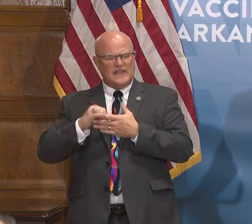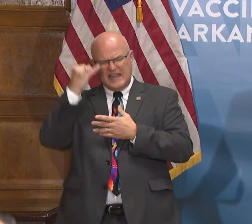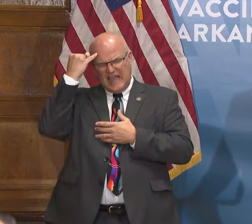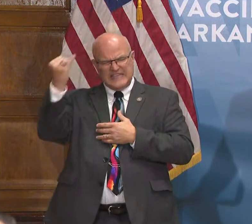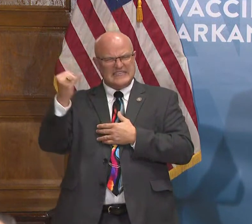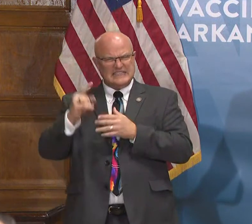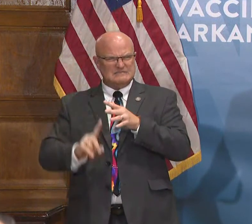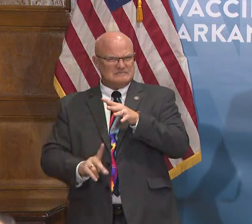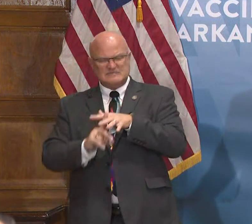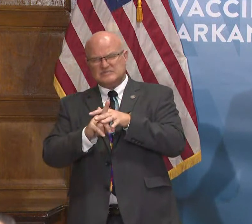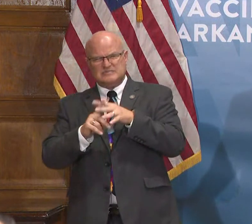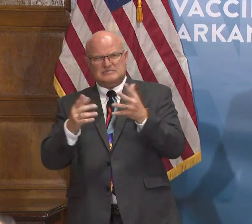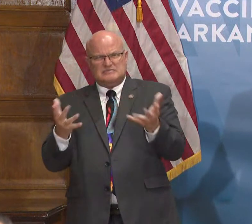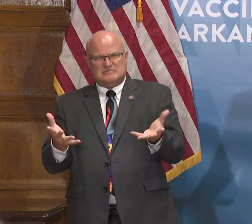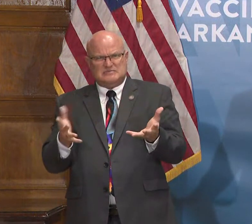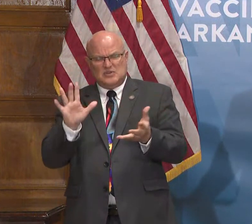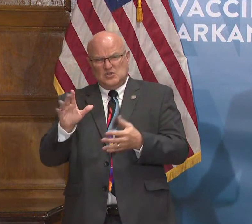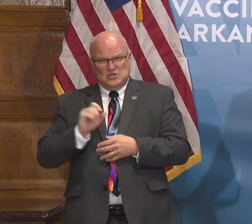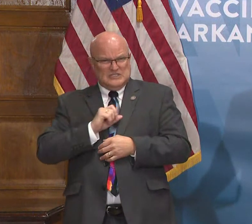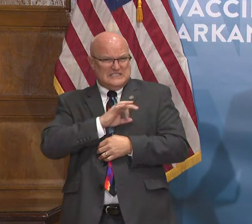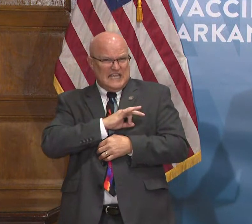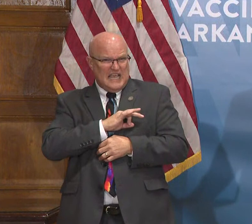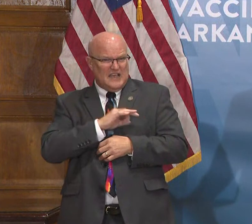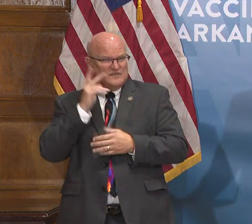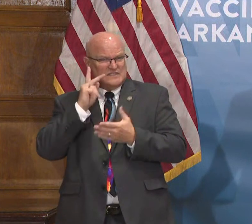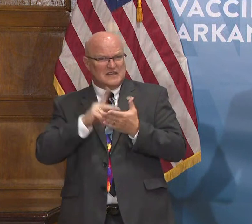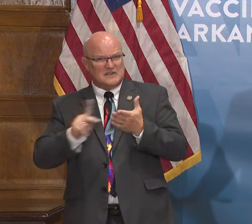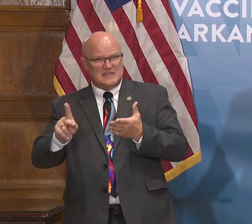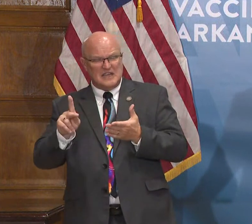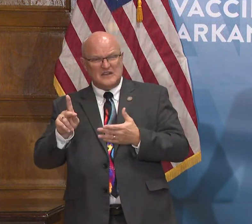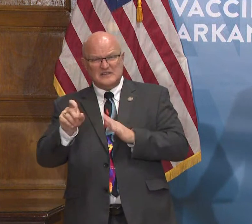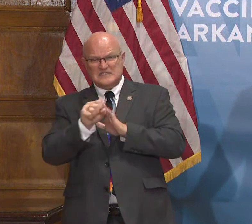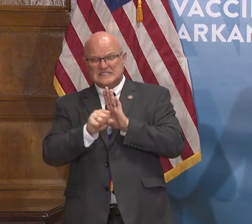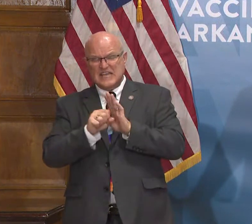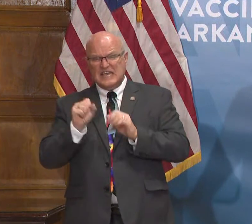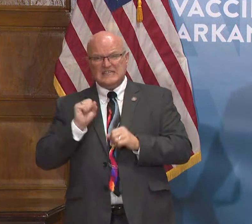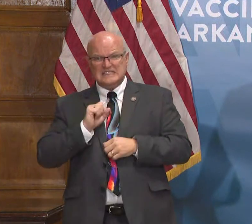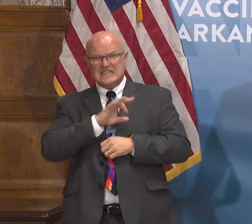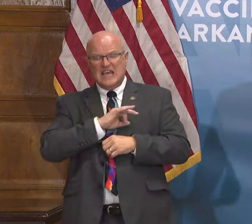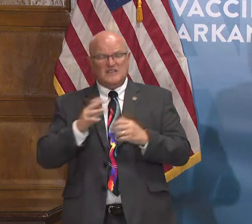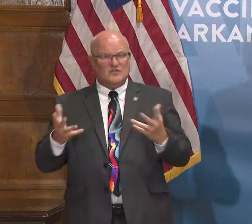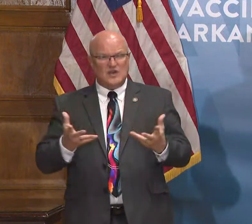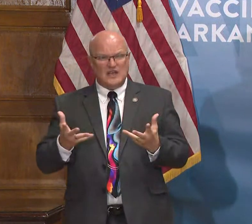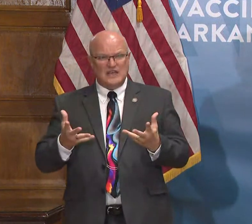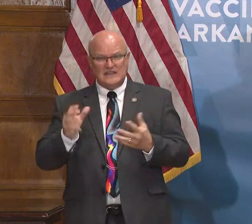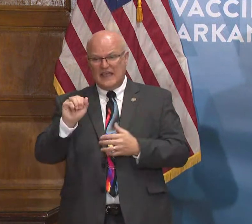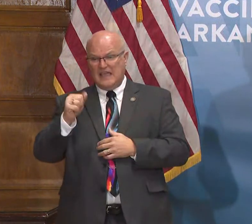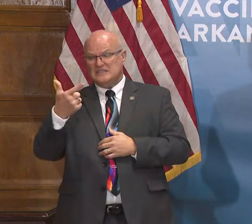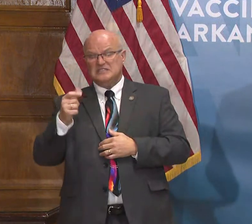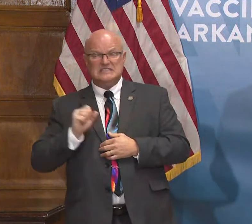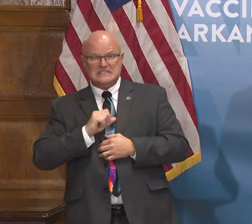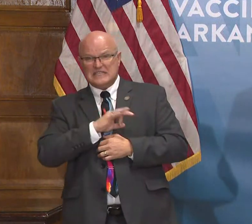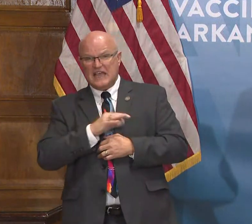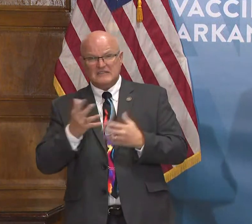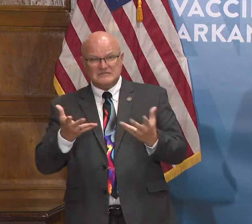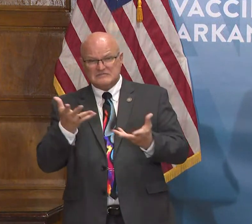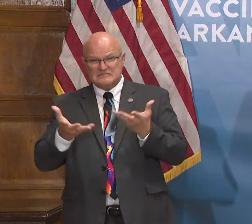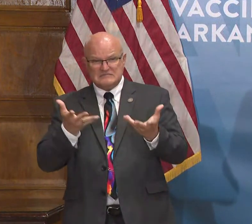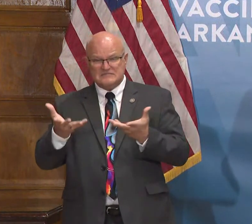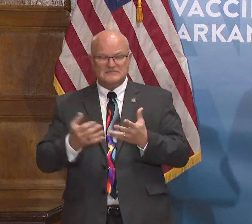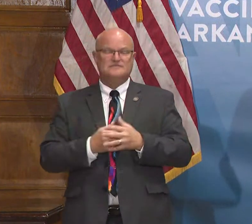idea emanate? Was it your staff, Secretary of State staff, AG staff?